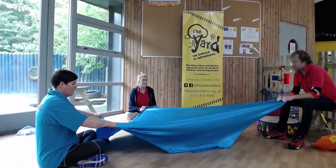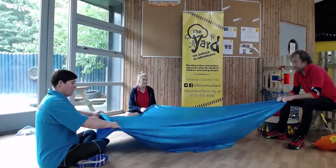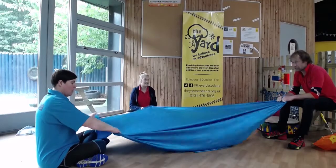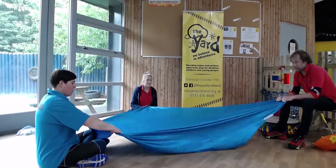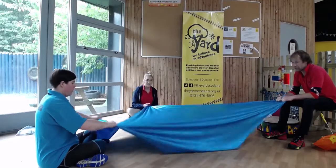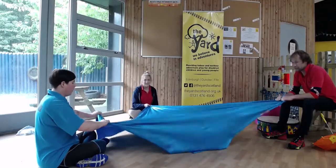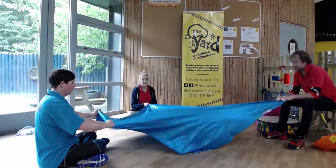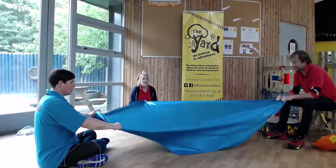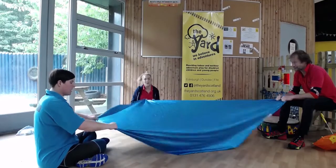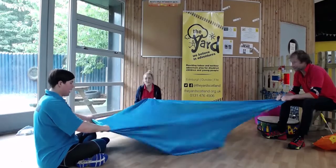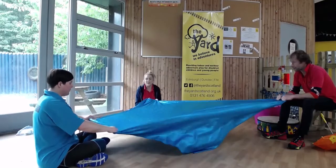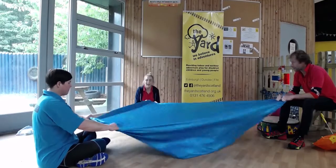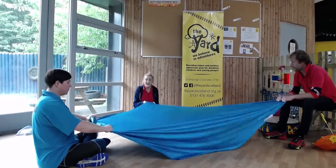certainly ready. Hold on, hold on.